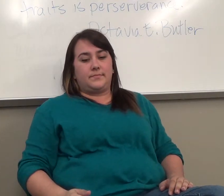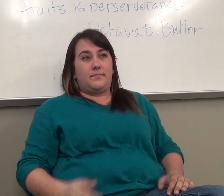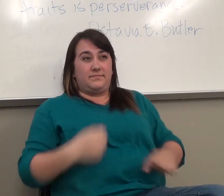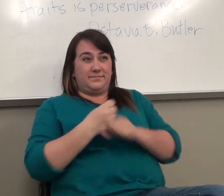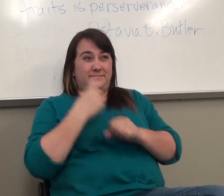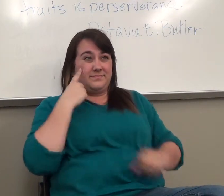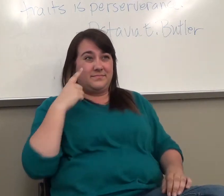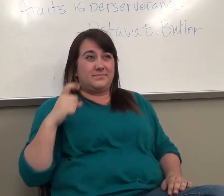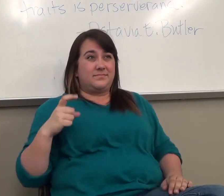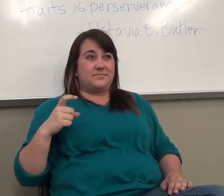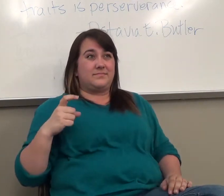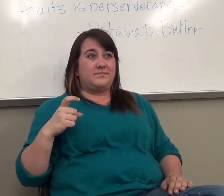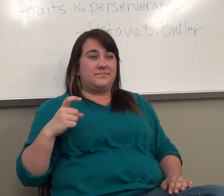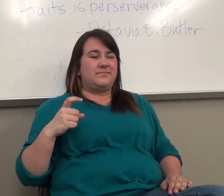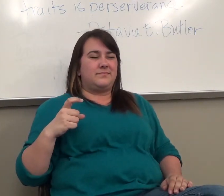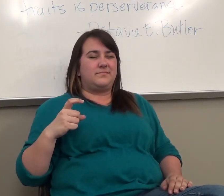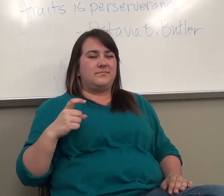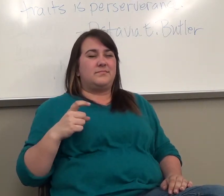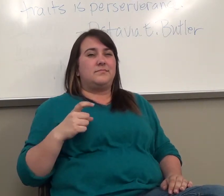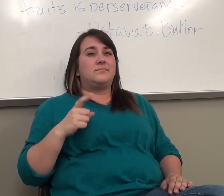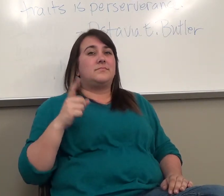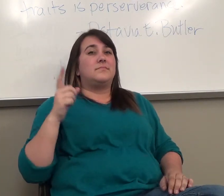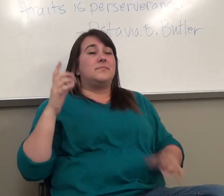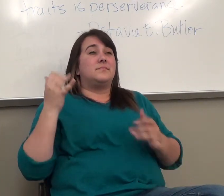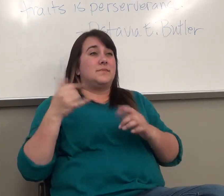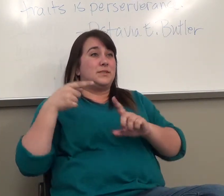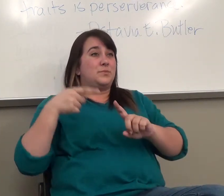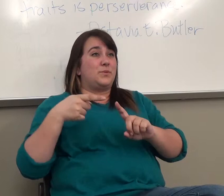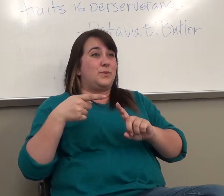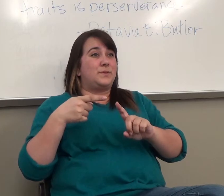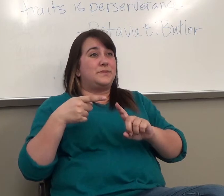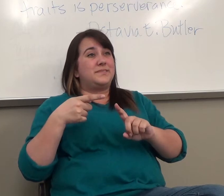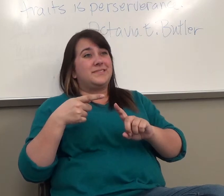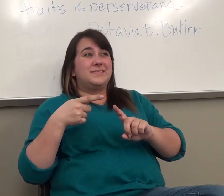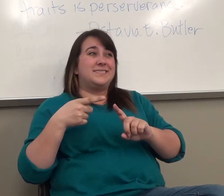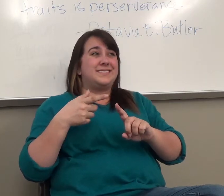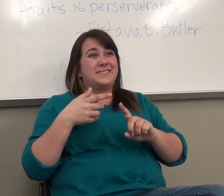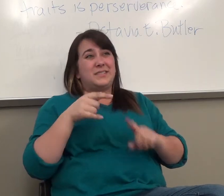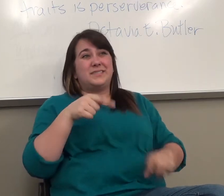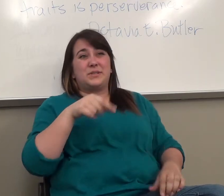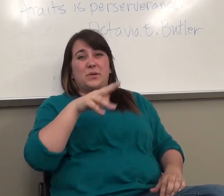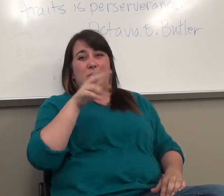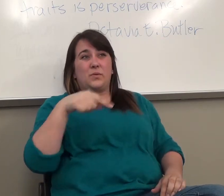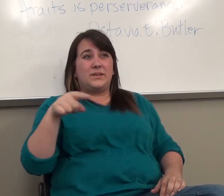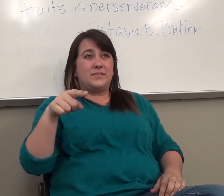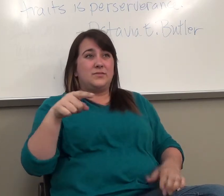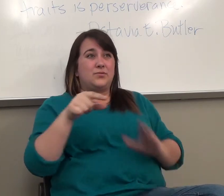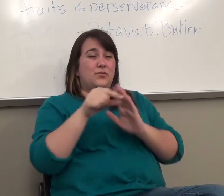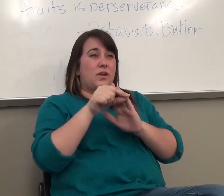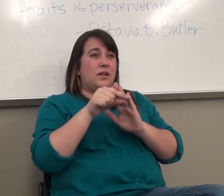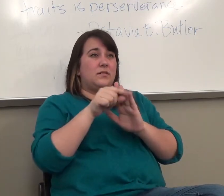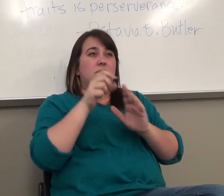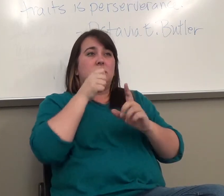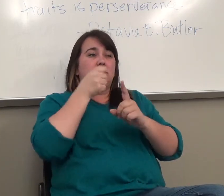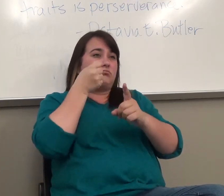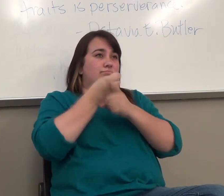sense? Yeah, it's just, at this point, it's just one of these quiz grades. It's not going to affect your grade in the